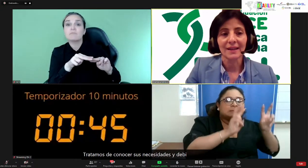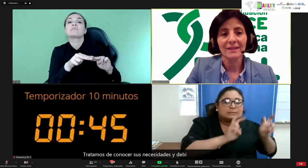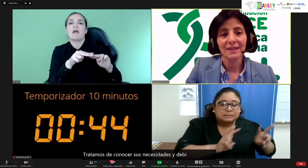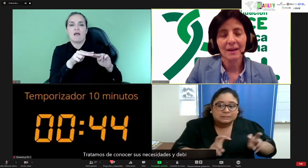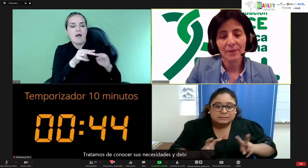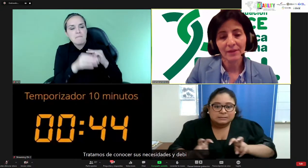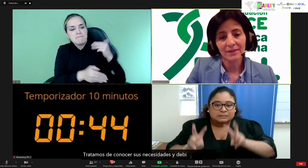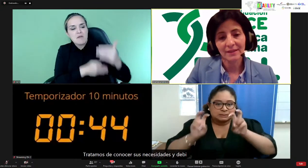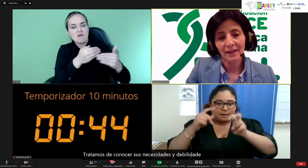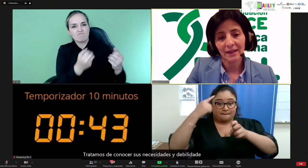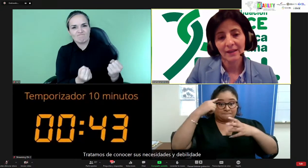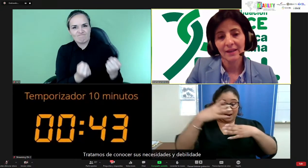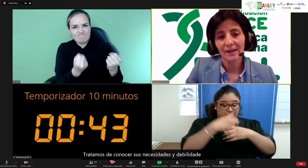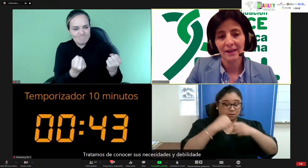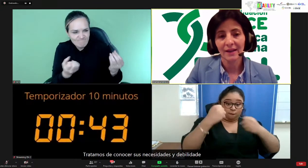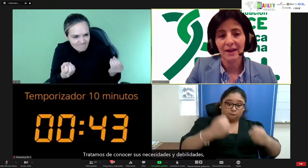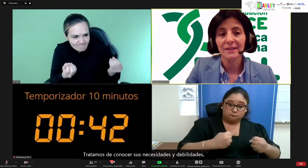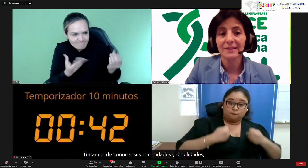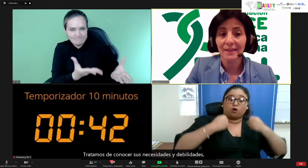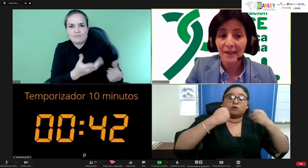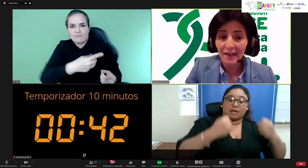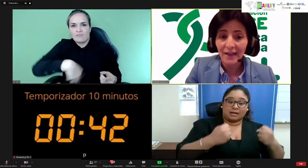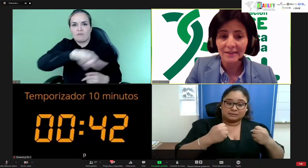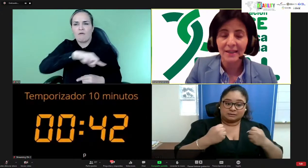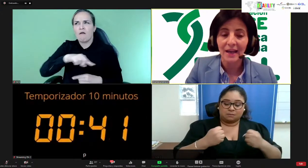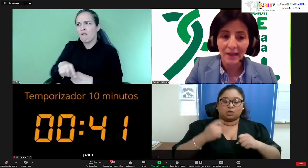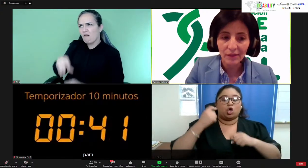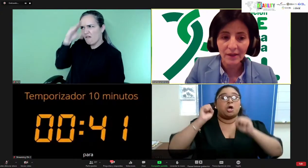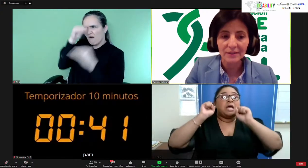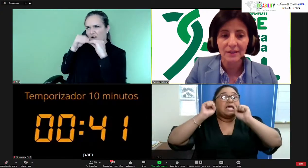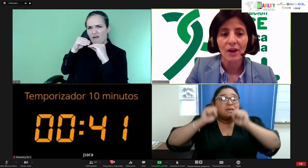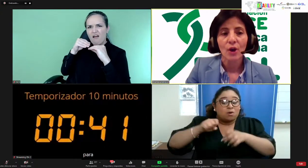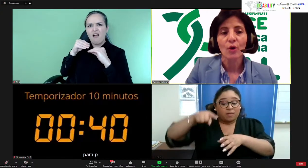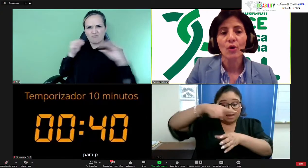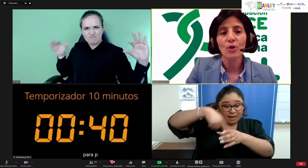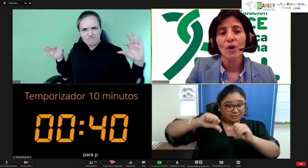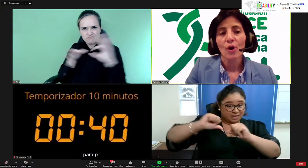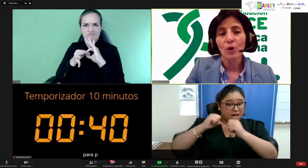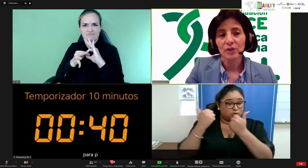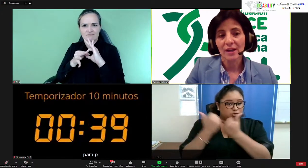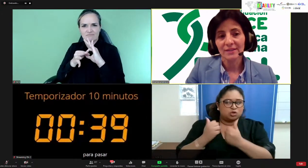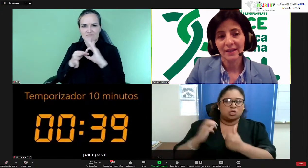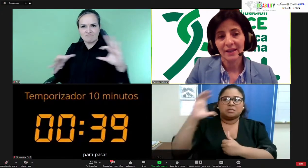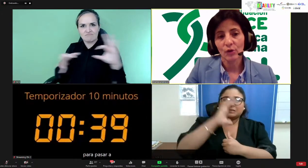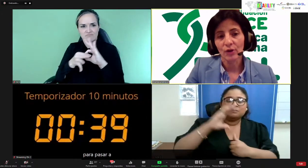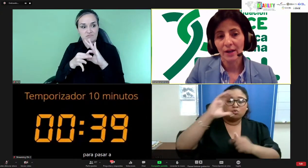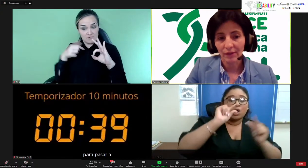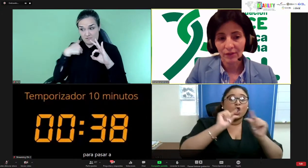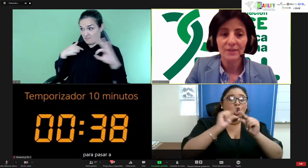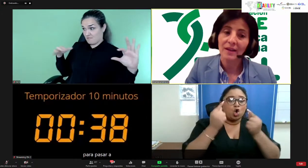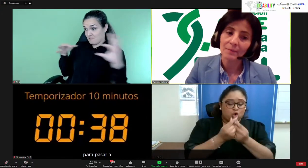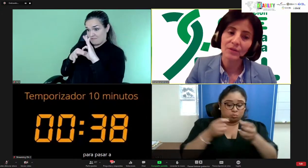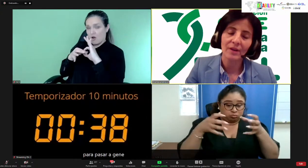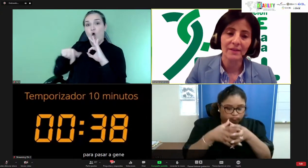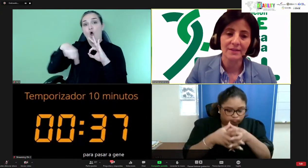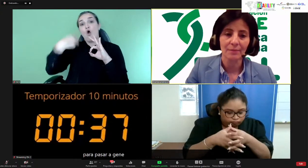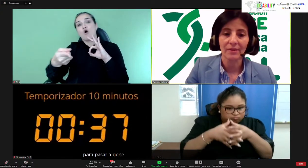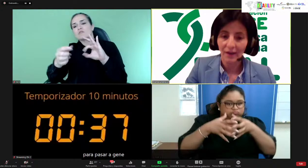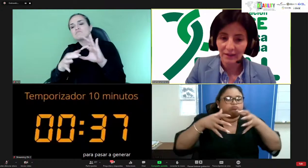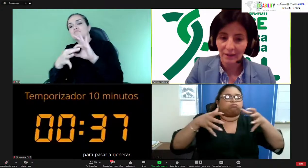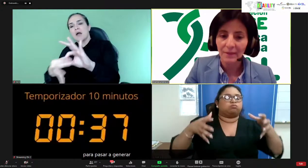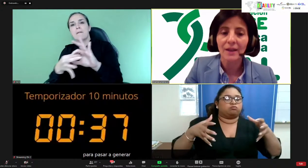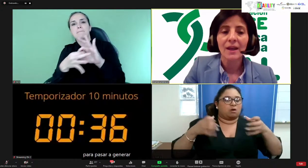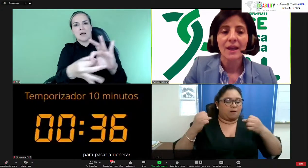go from this strengthening into trying to generate synergies and alliances